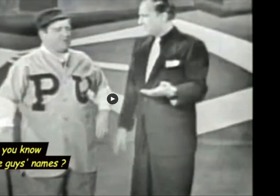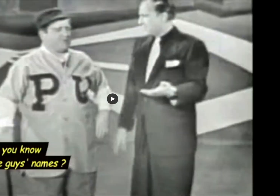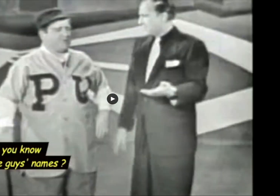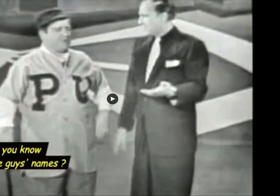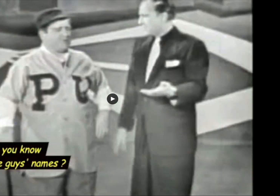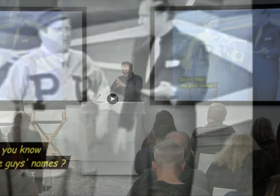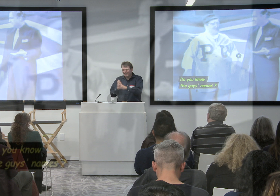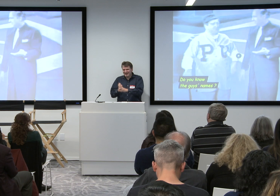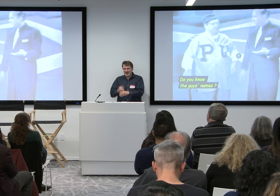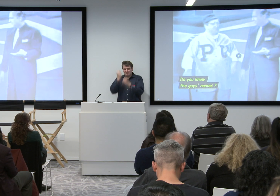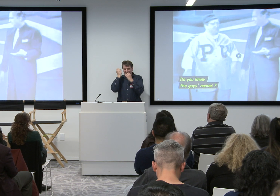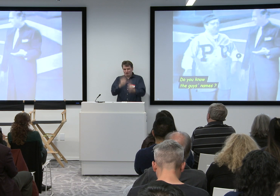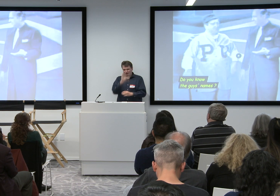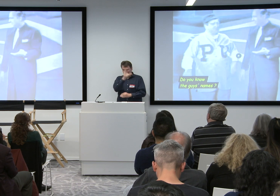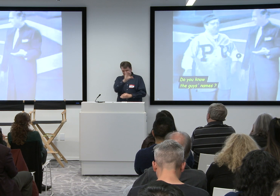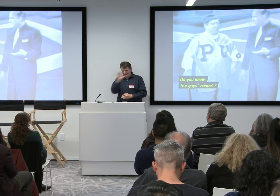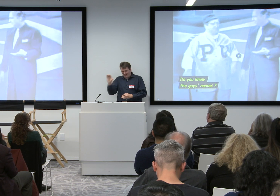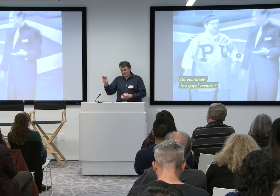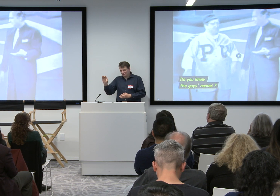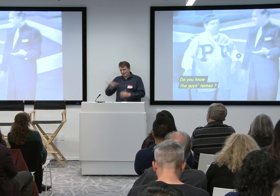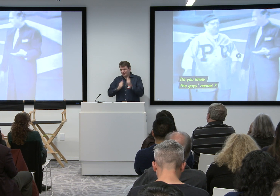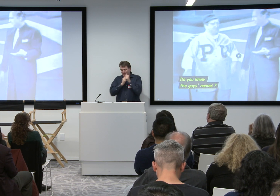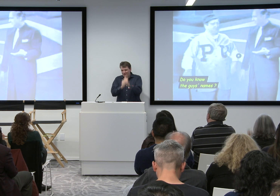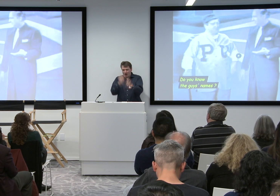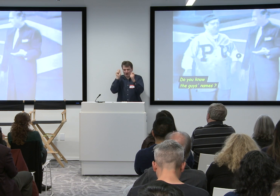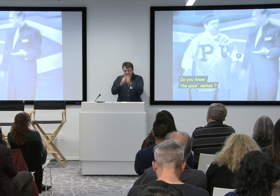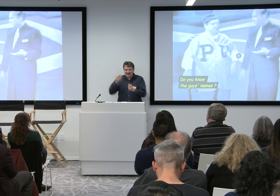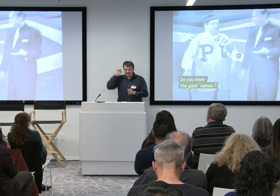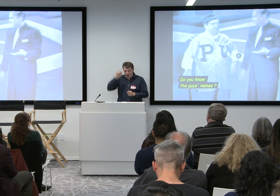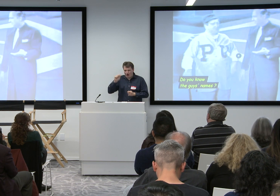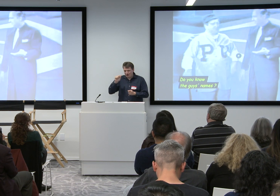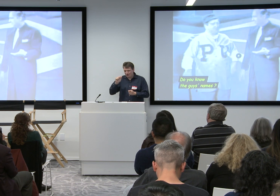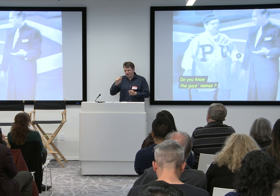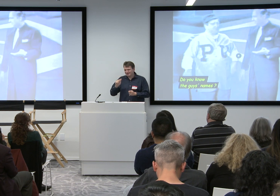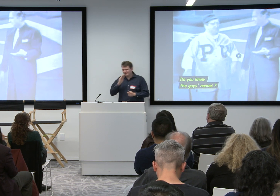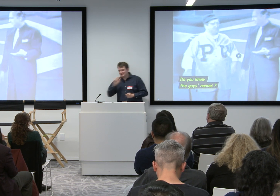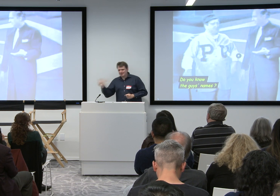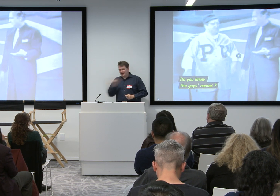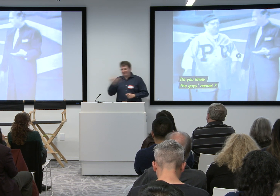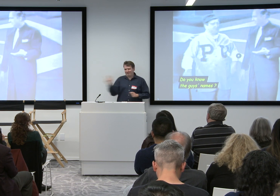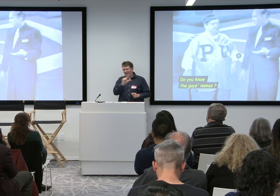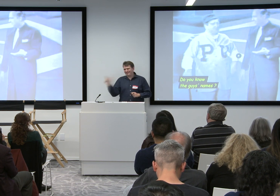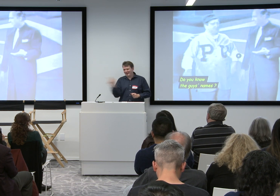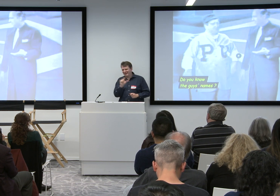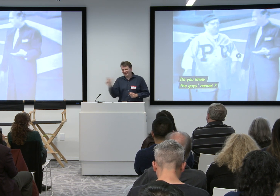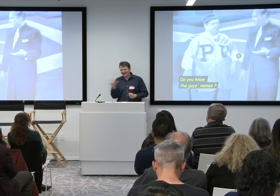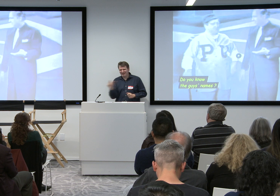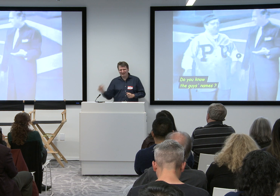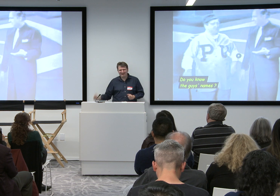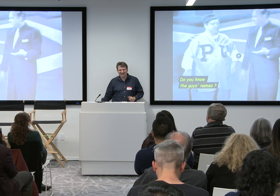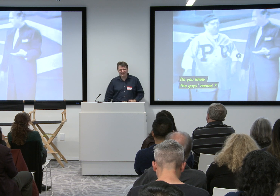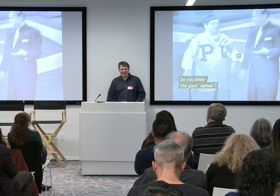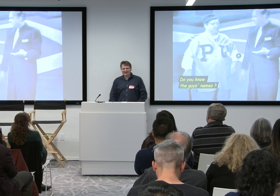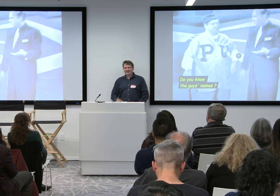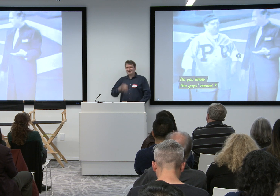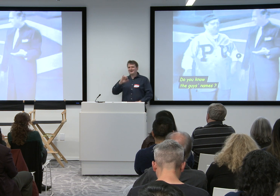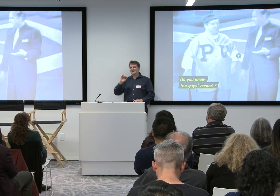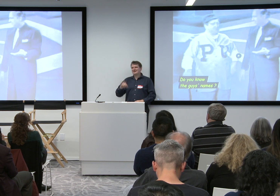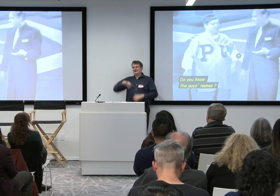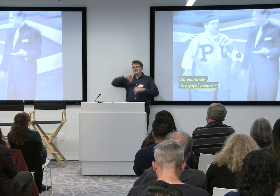Okay, that was tough, wasn't it? Can you imagine with closed captions, they follow the exact audio input, and you see it's like a bad tennis match